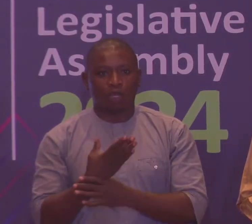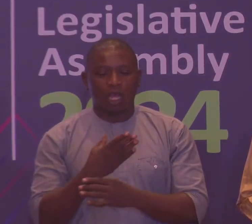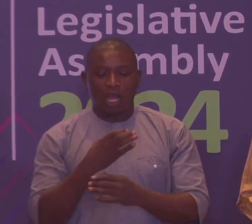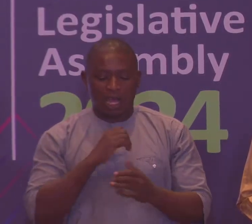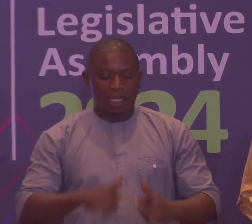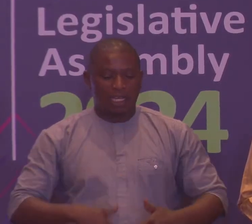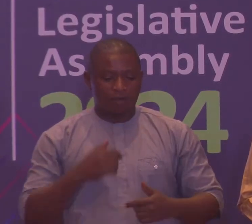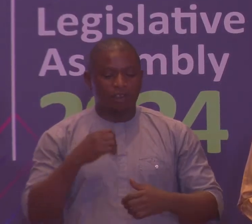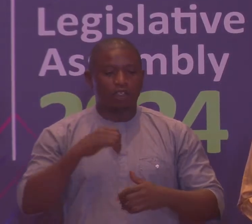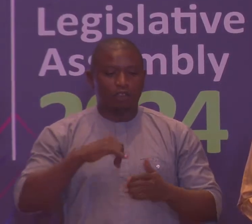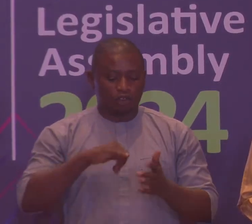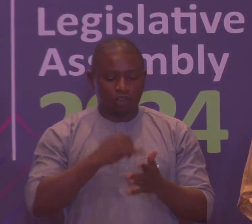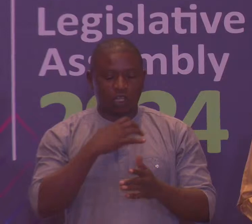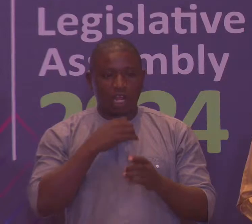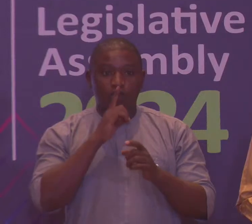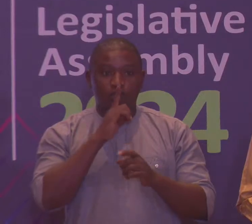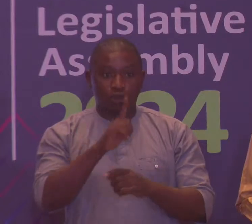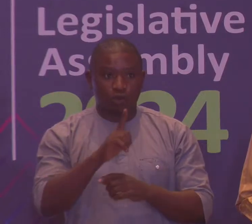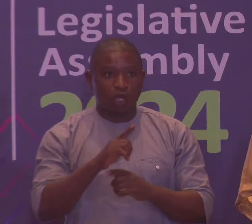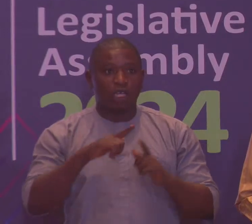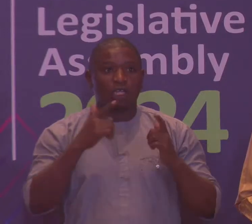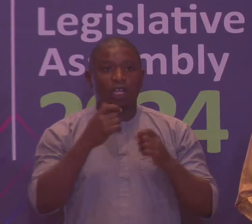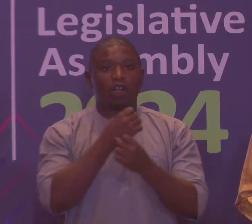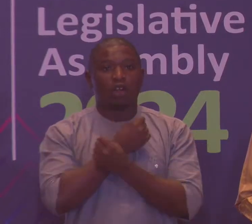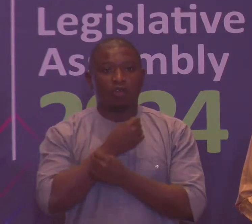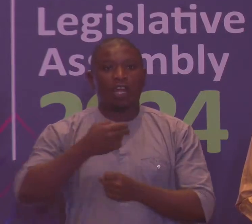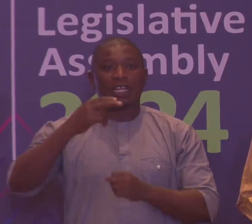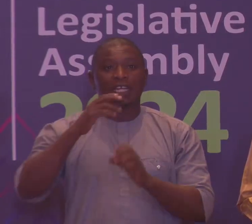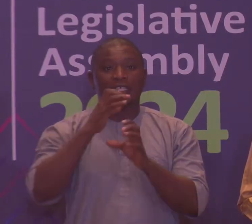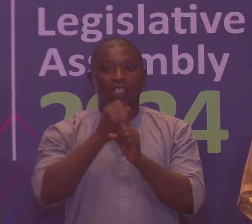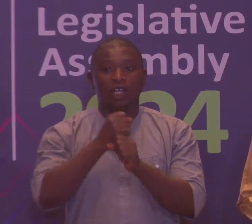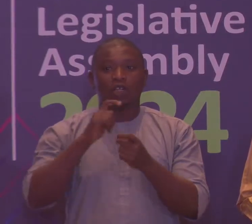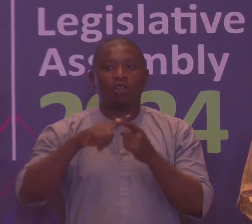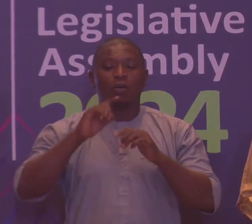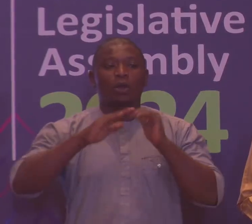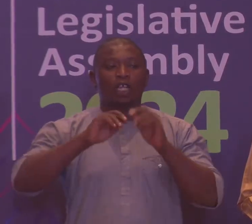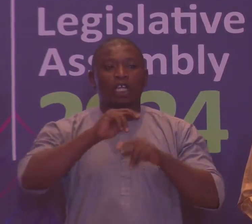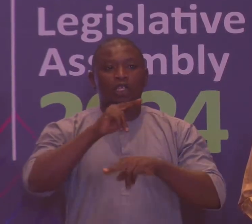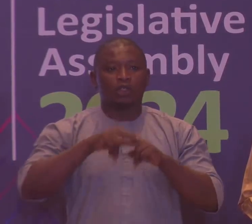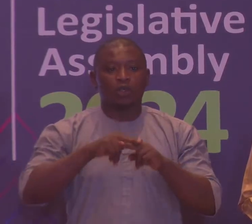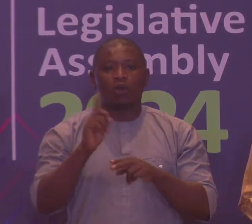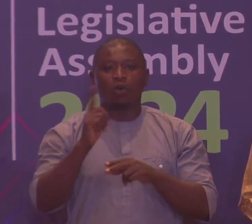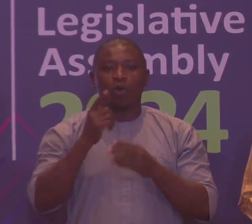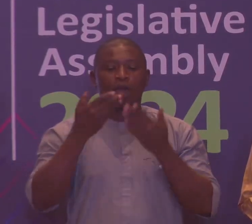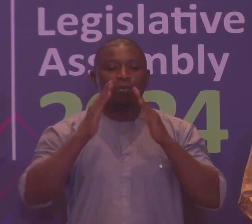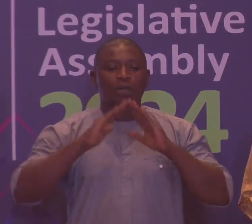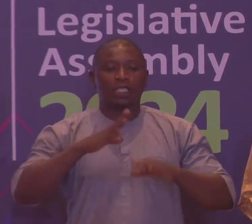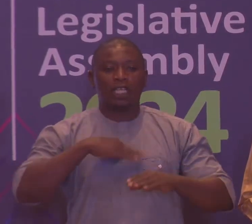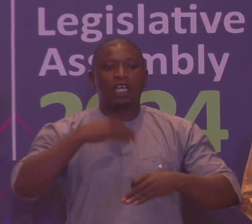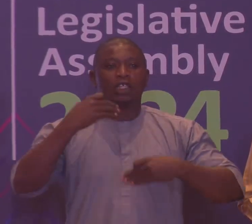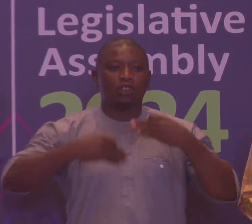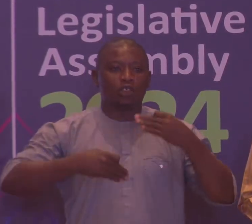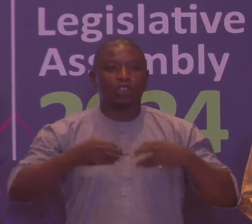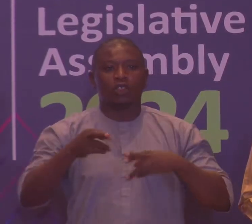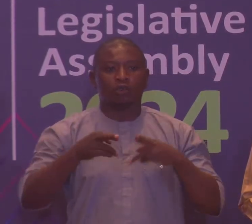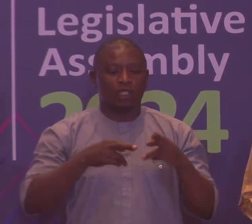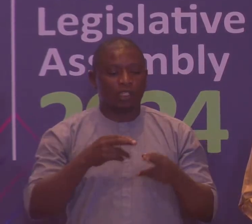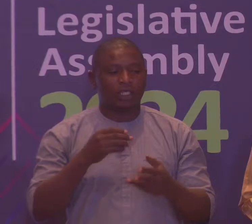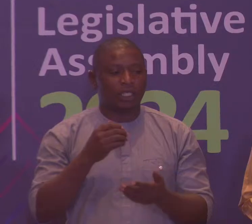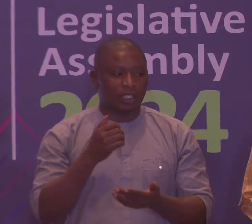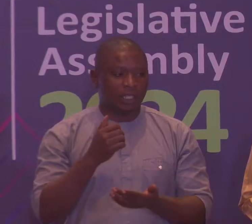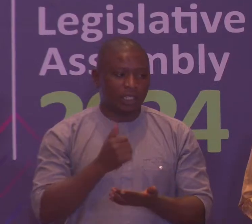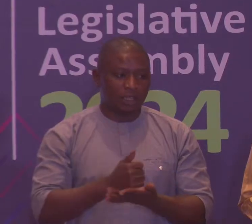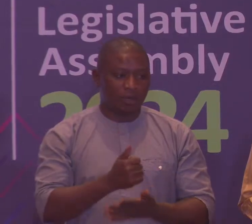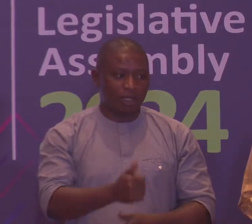live in just and true. Great lofty heights attain, to build a nation where peace and justice shall